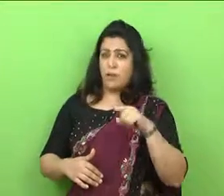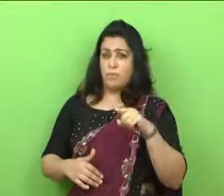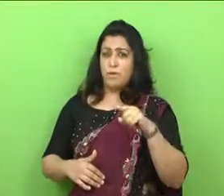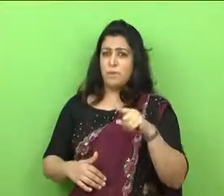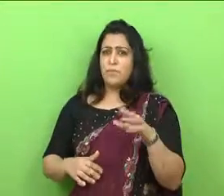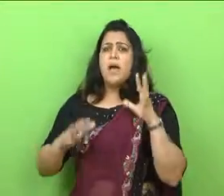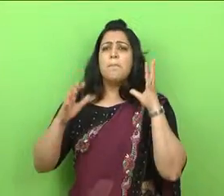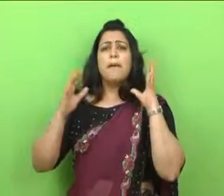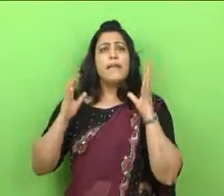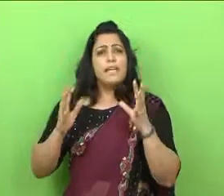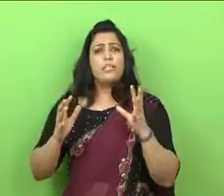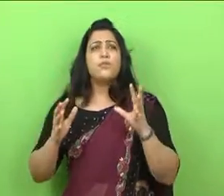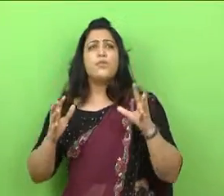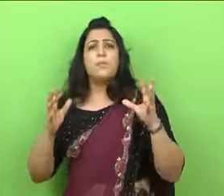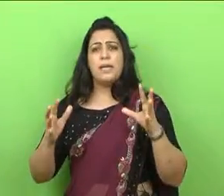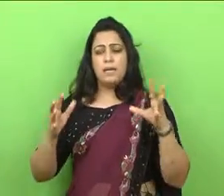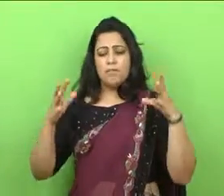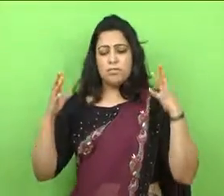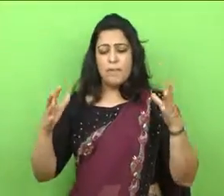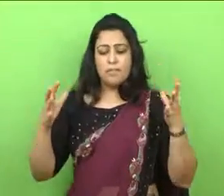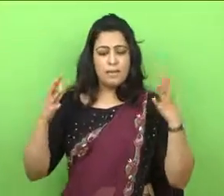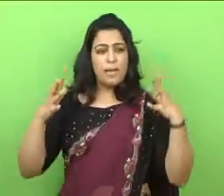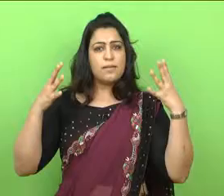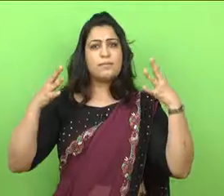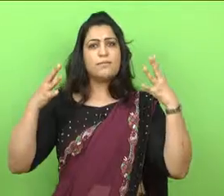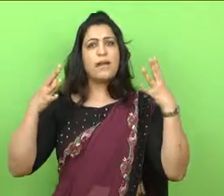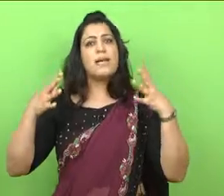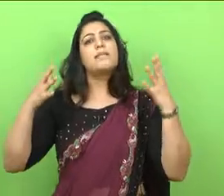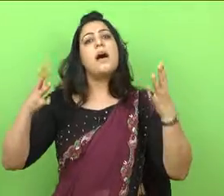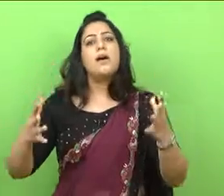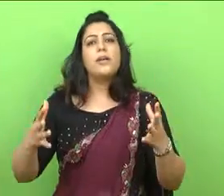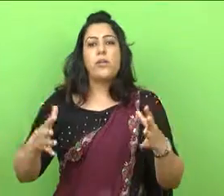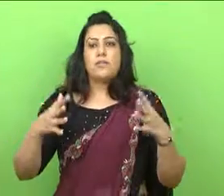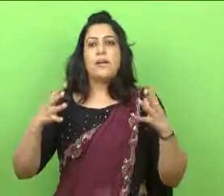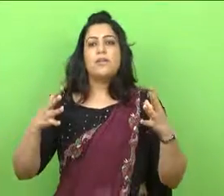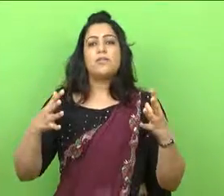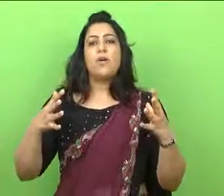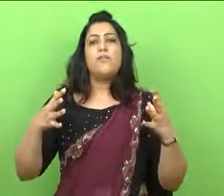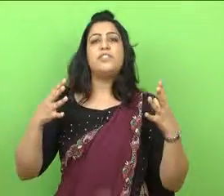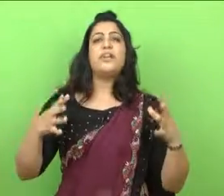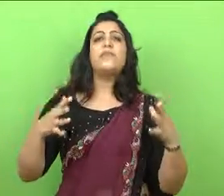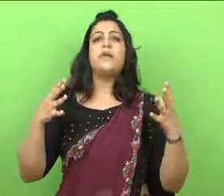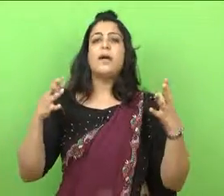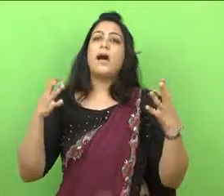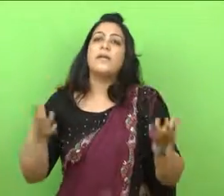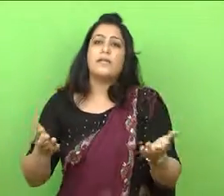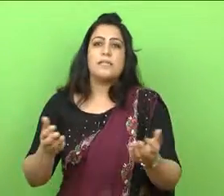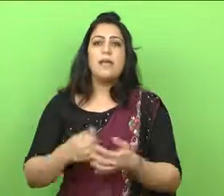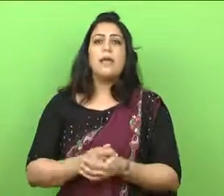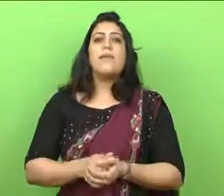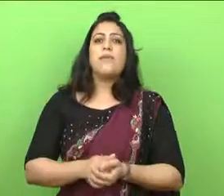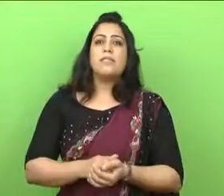argument. By issue, we mean something that has occurred or that is of general occurrence. For